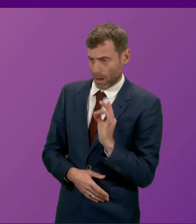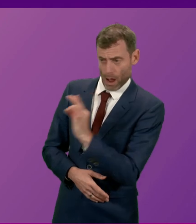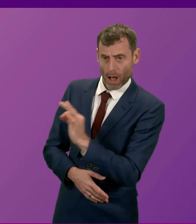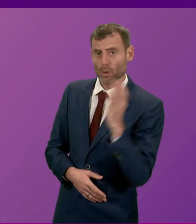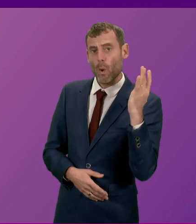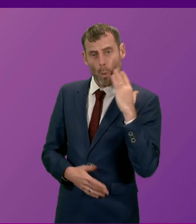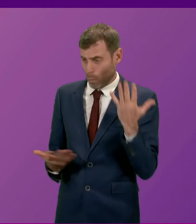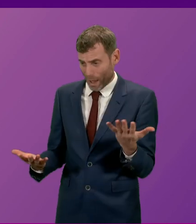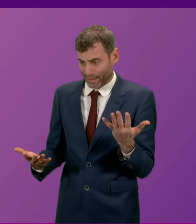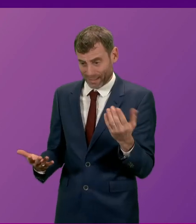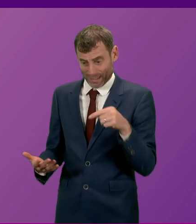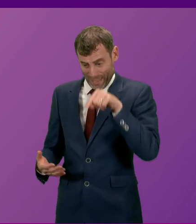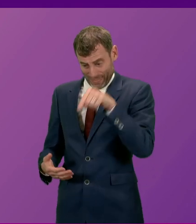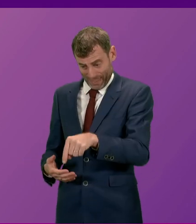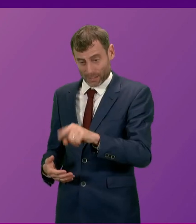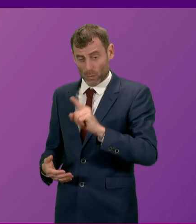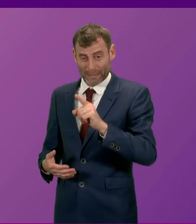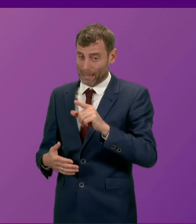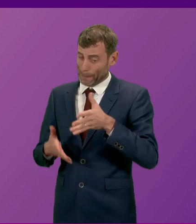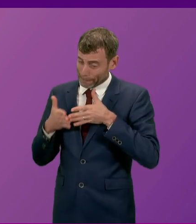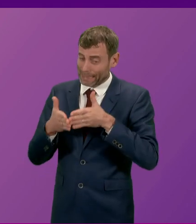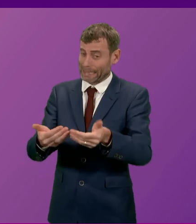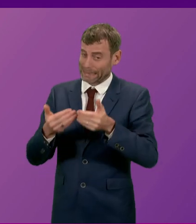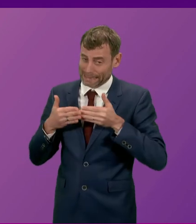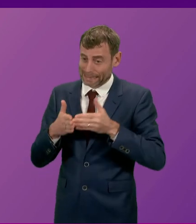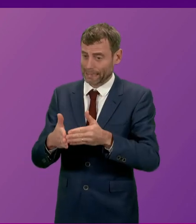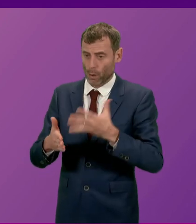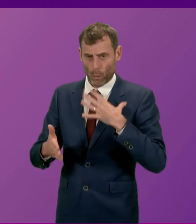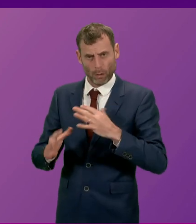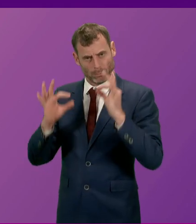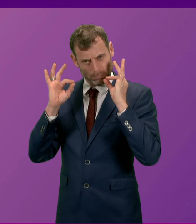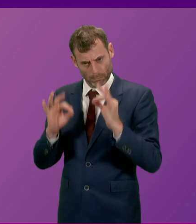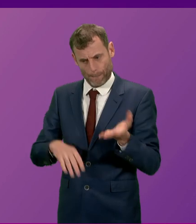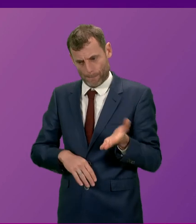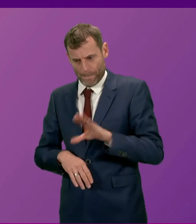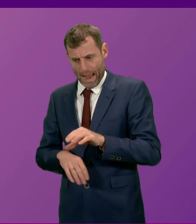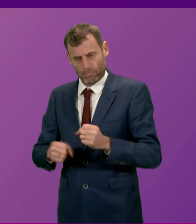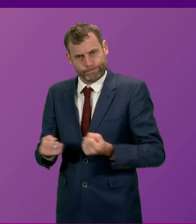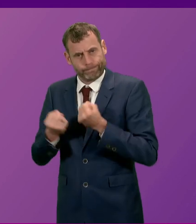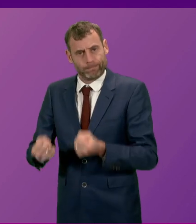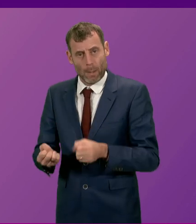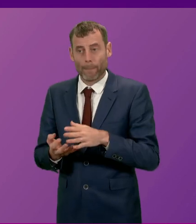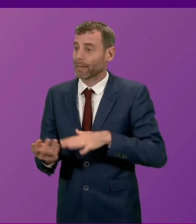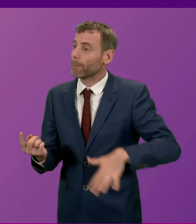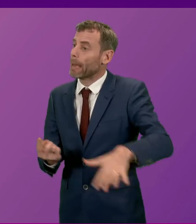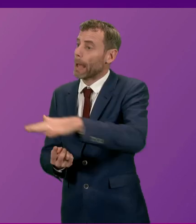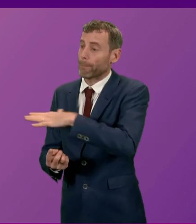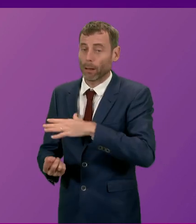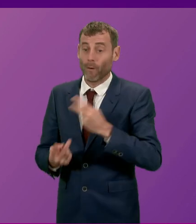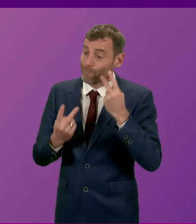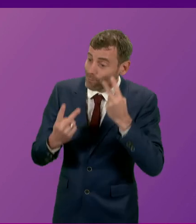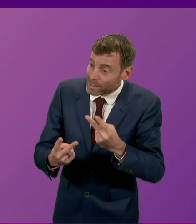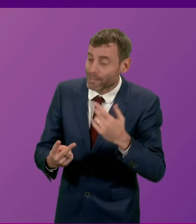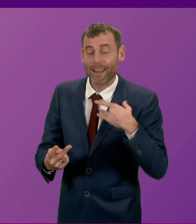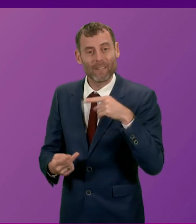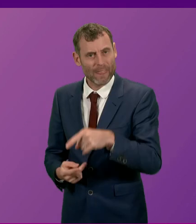the busiest in the network, is reliant, robust, resilient, and one that islanders and visitors can have confidence in? First Minister. Sir,